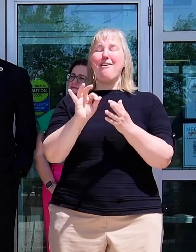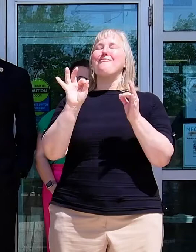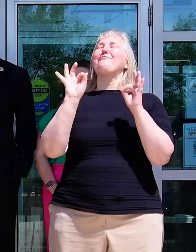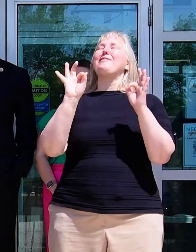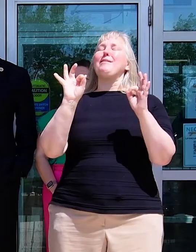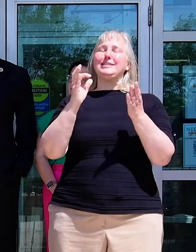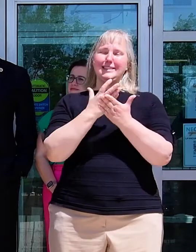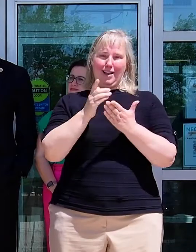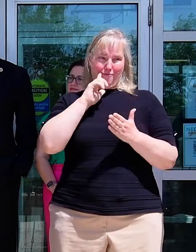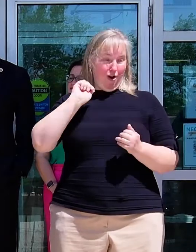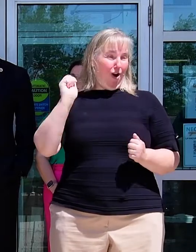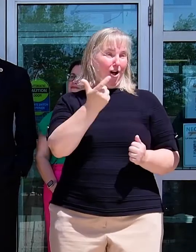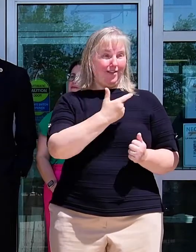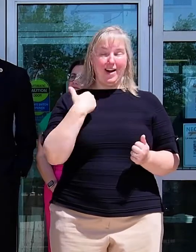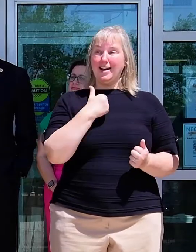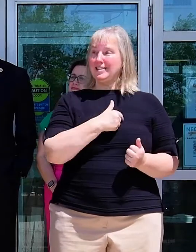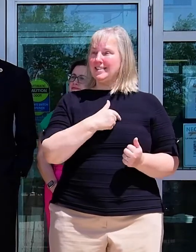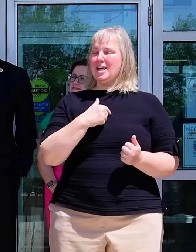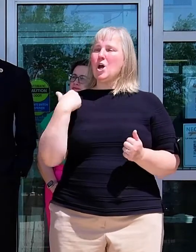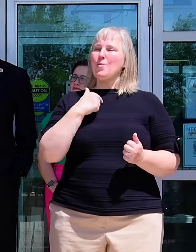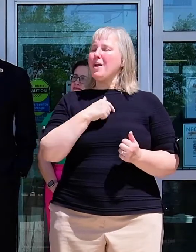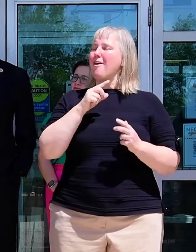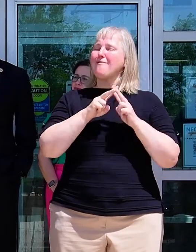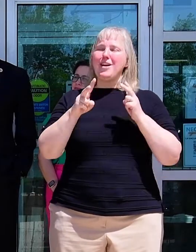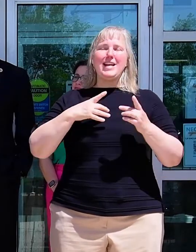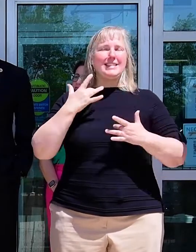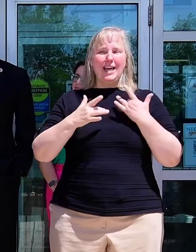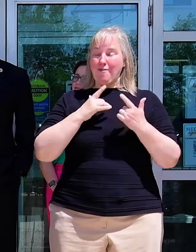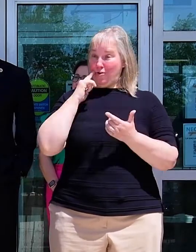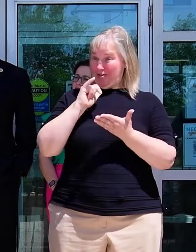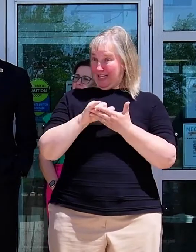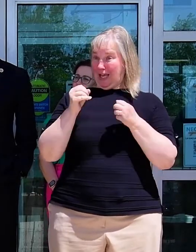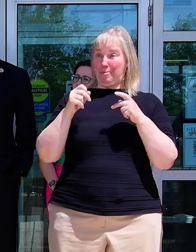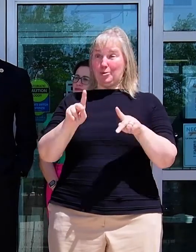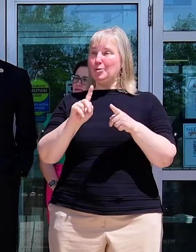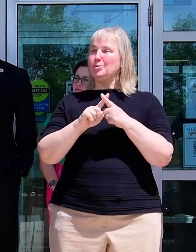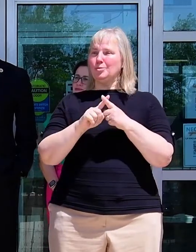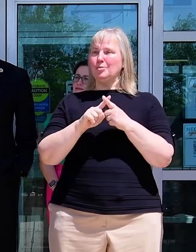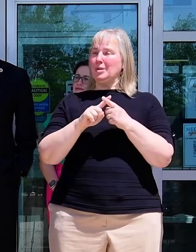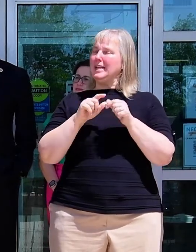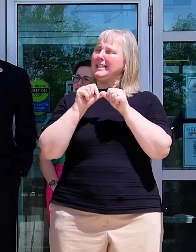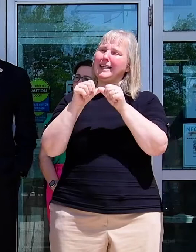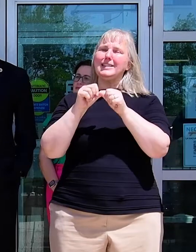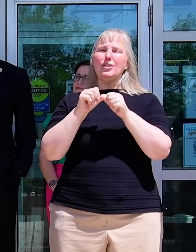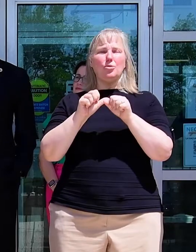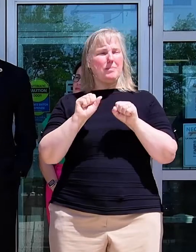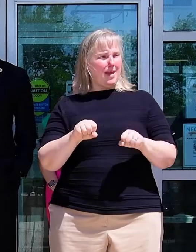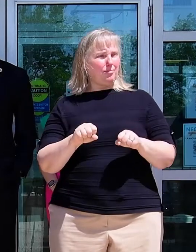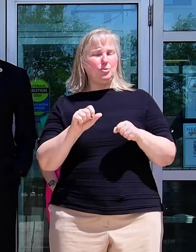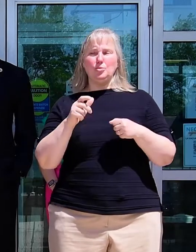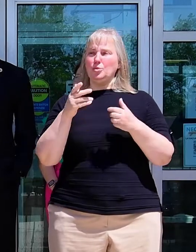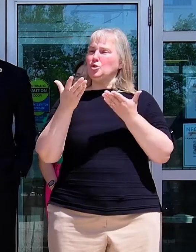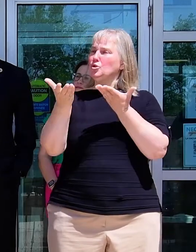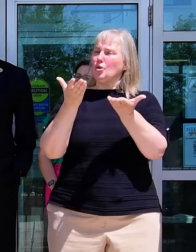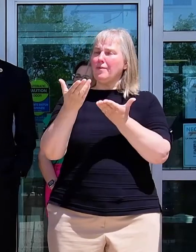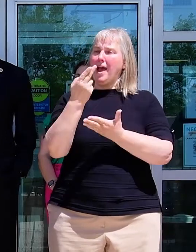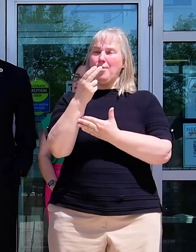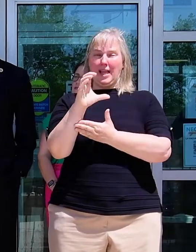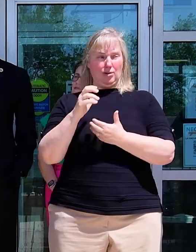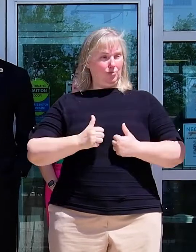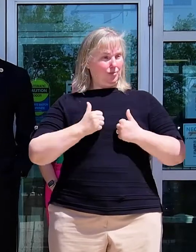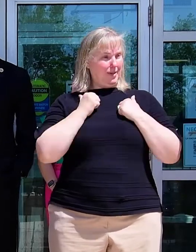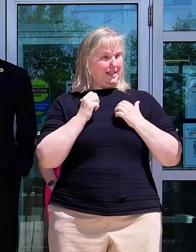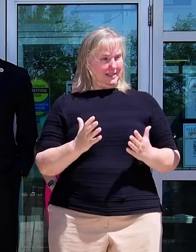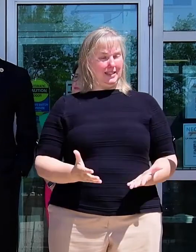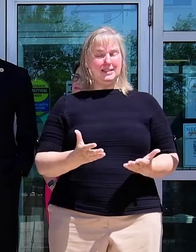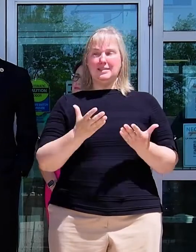thing for all of us. We are very excited for this opportunity to continue to be able to serve Howard County